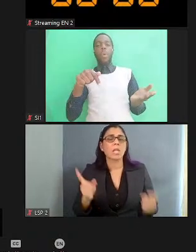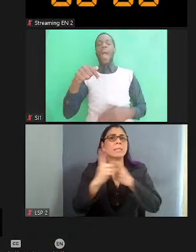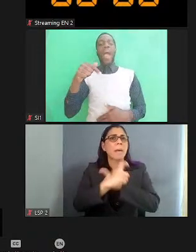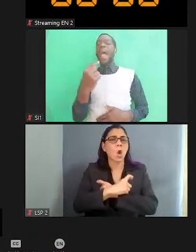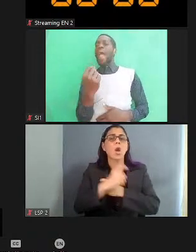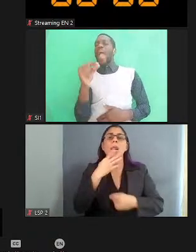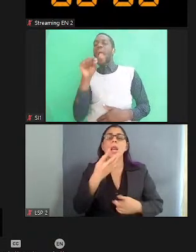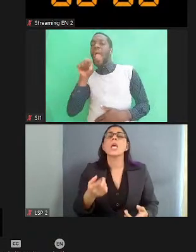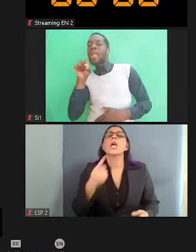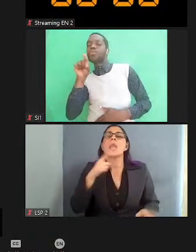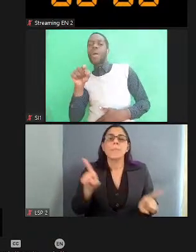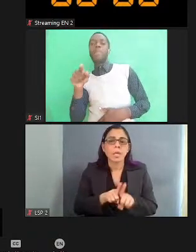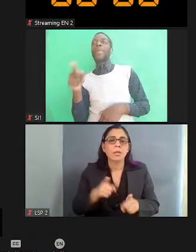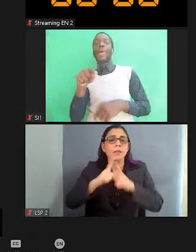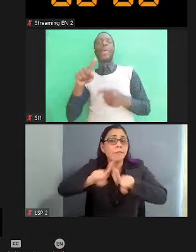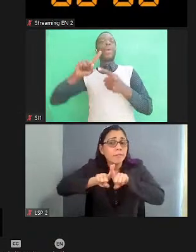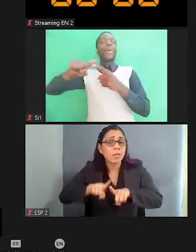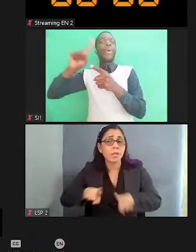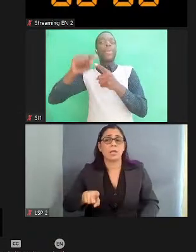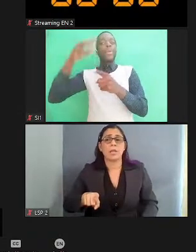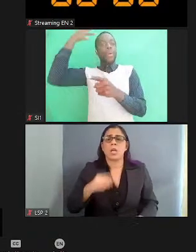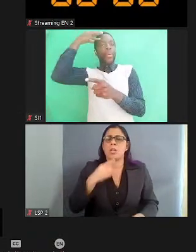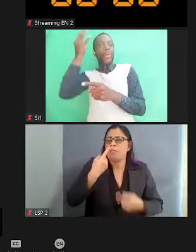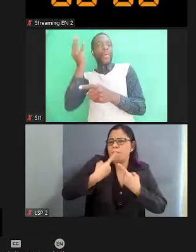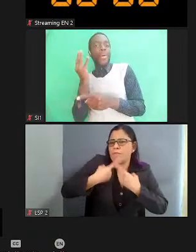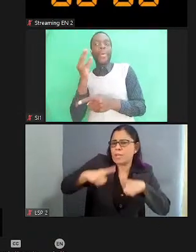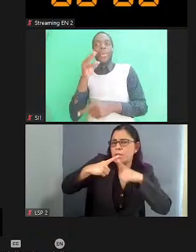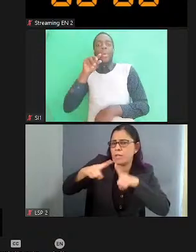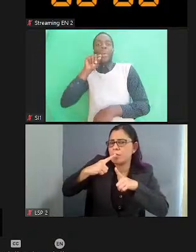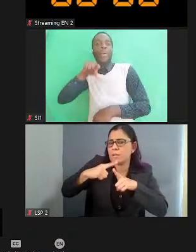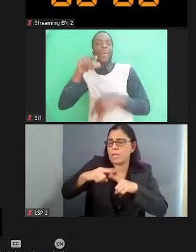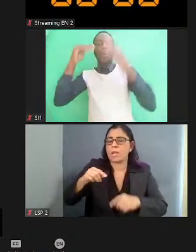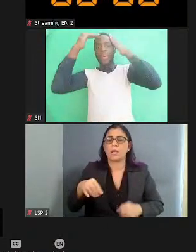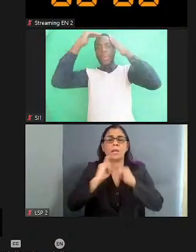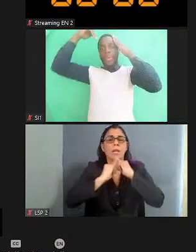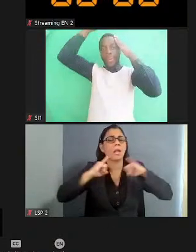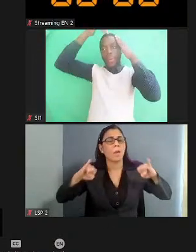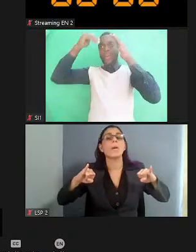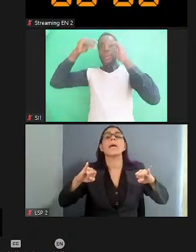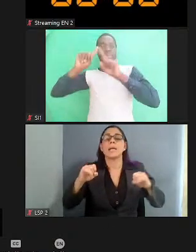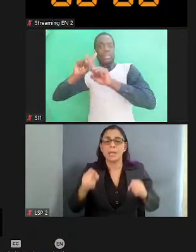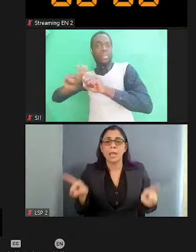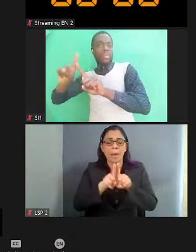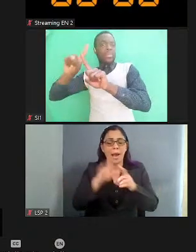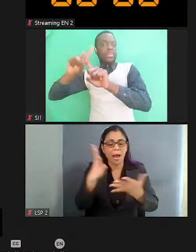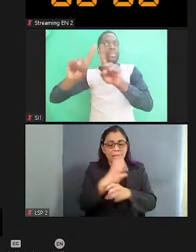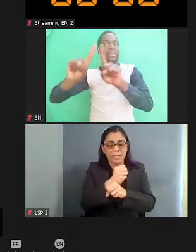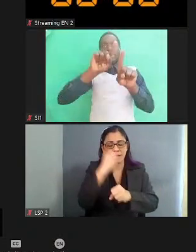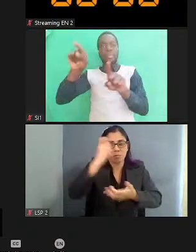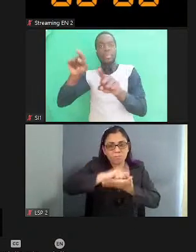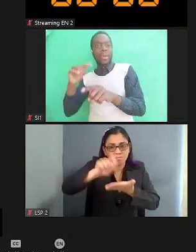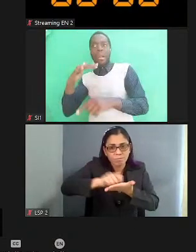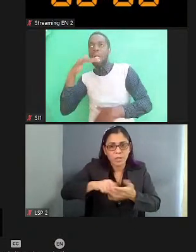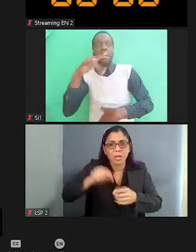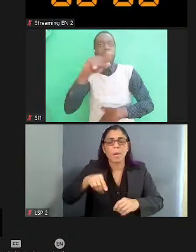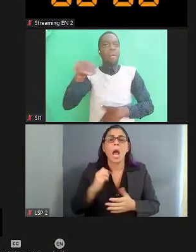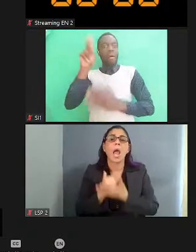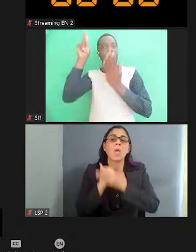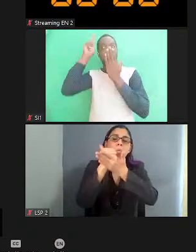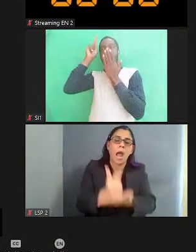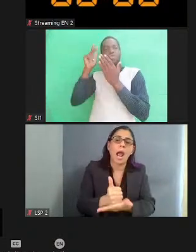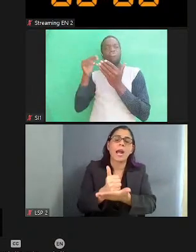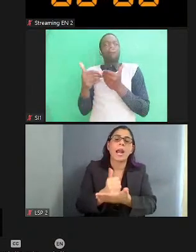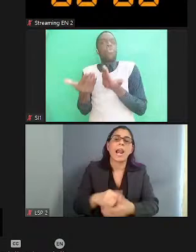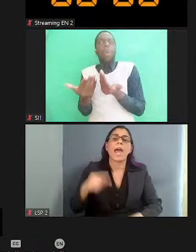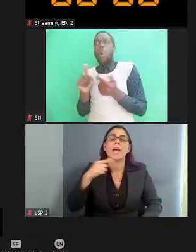and ghetto languages we have a mata ninja warhol etc and we needed to put together material to actually